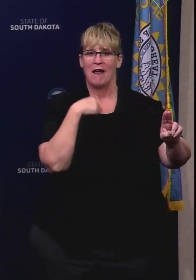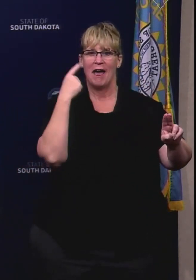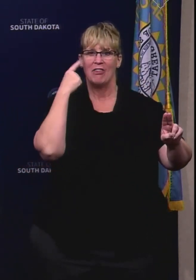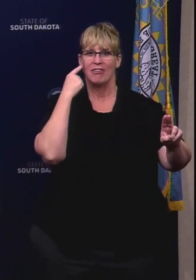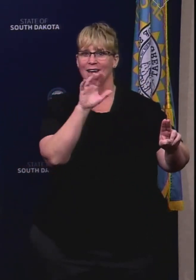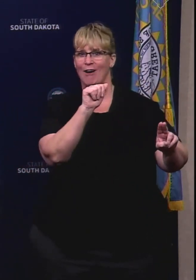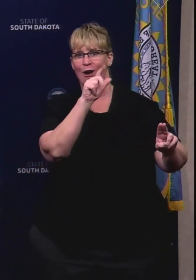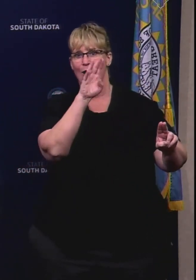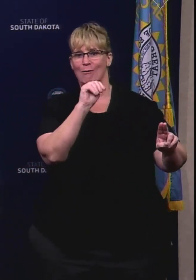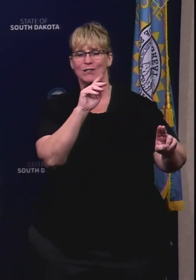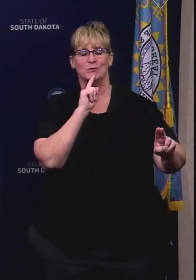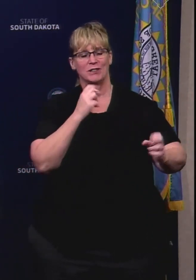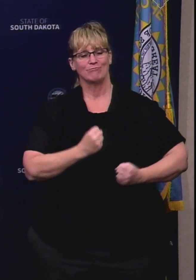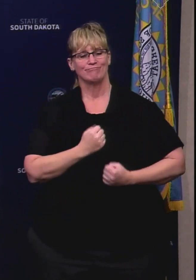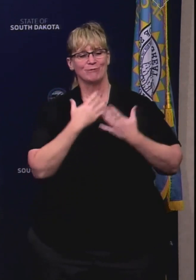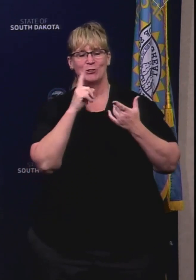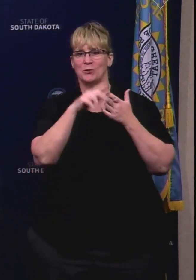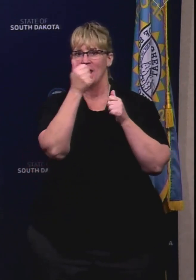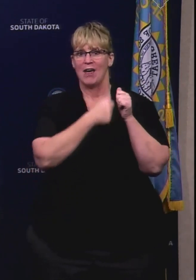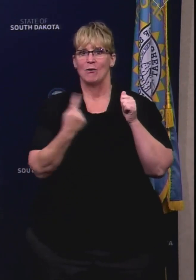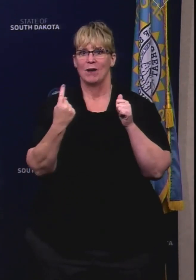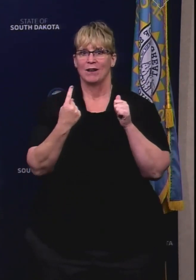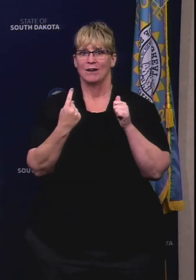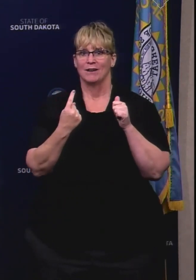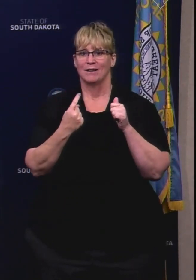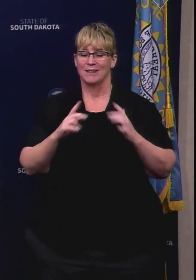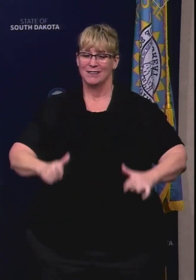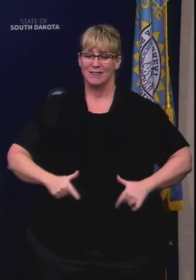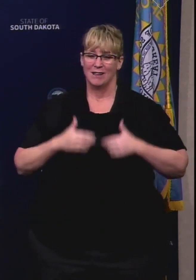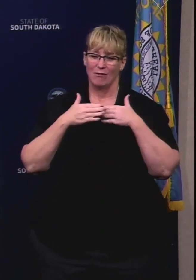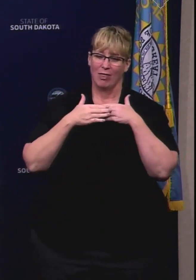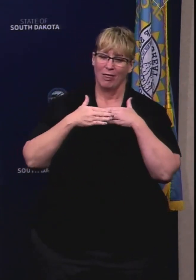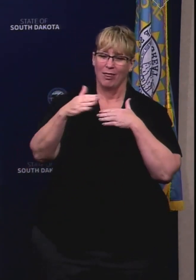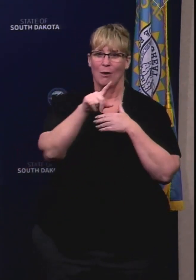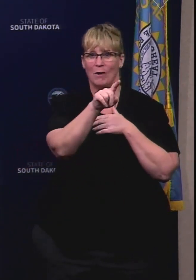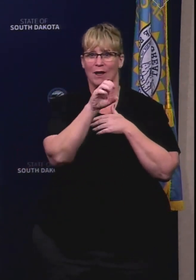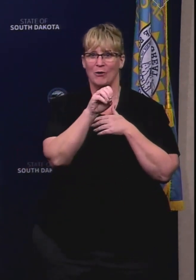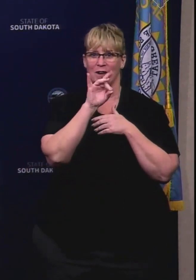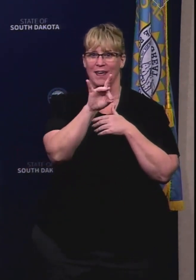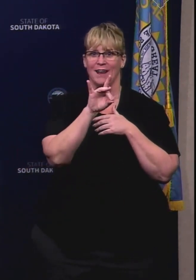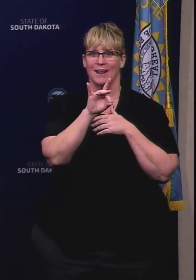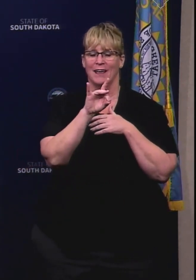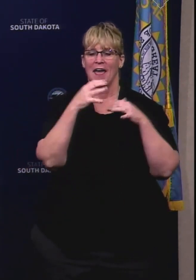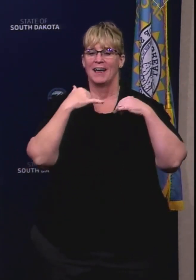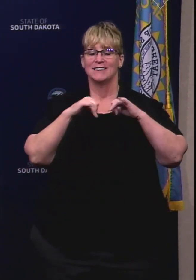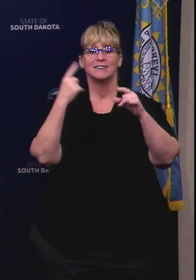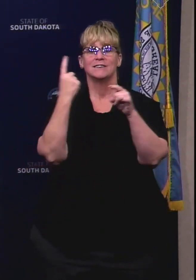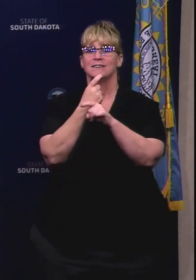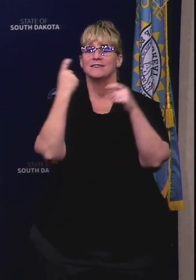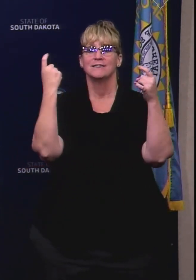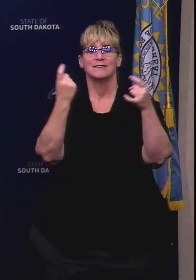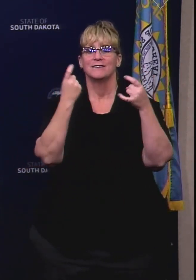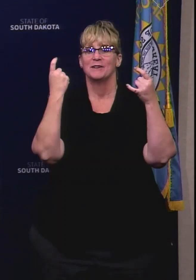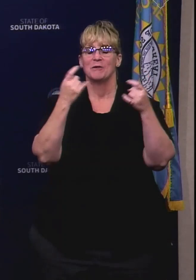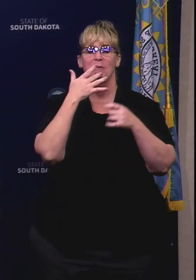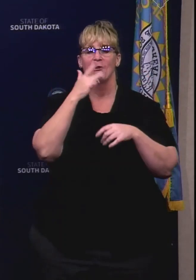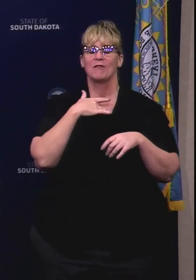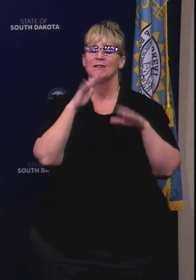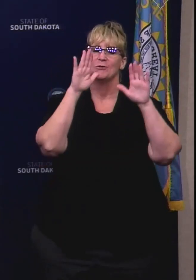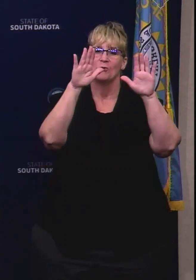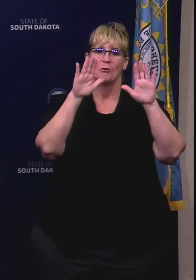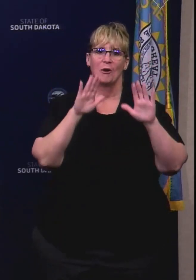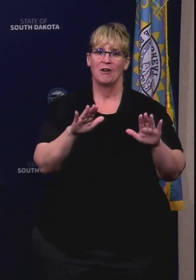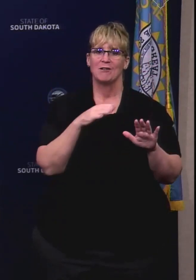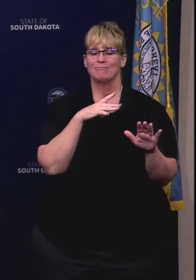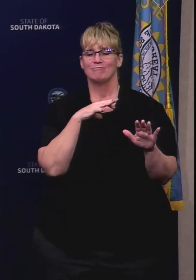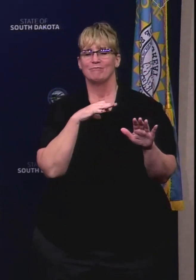an inspiration to everybody. To be 108 years old and still celebrating birthdays is really wonderful, and